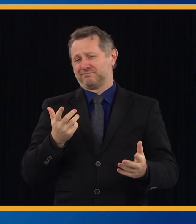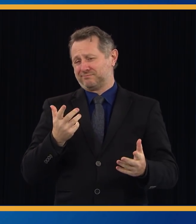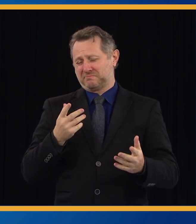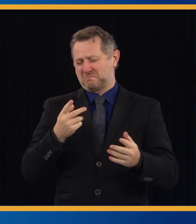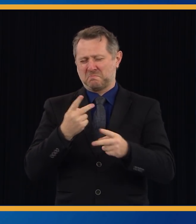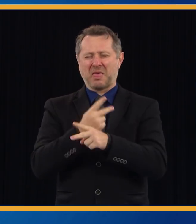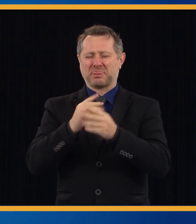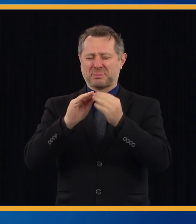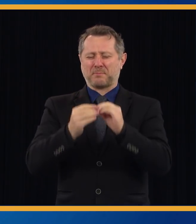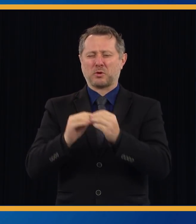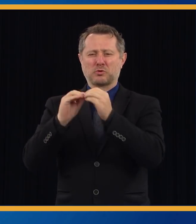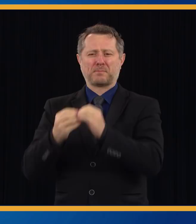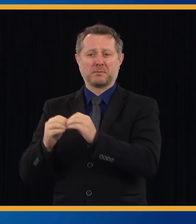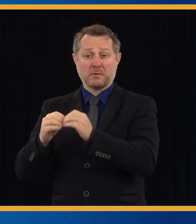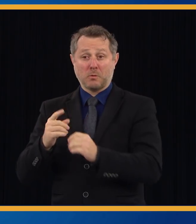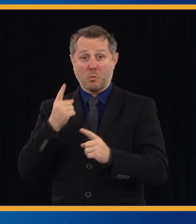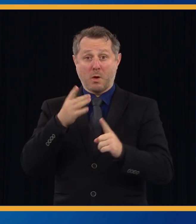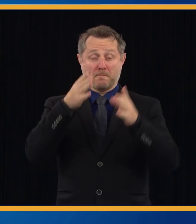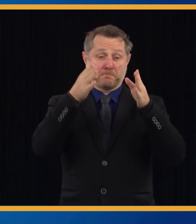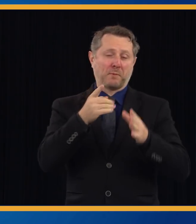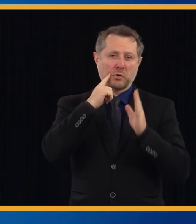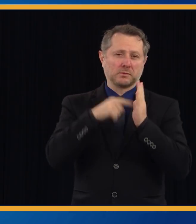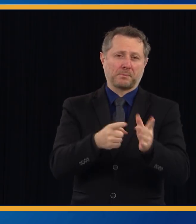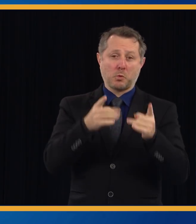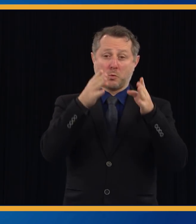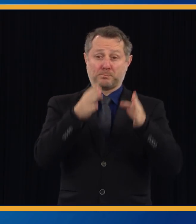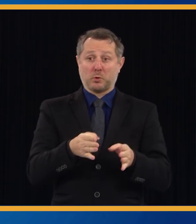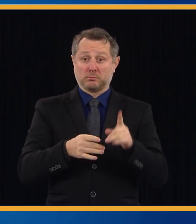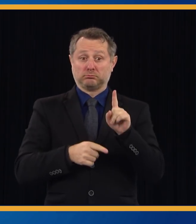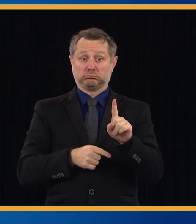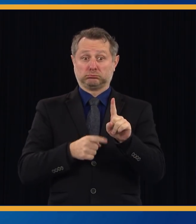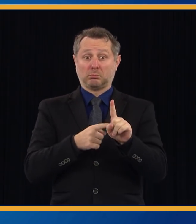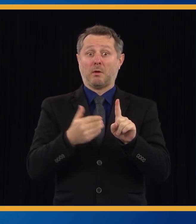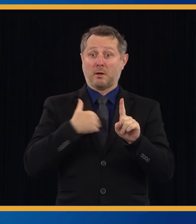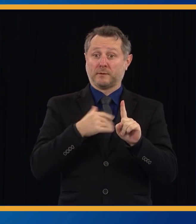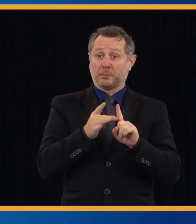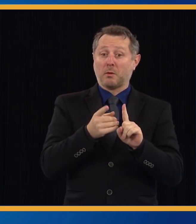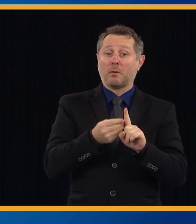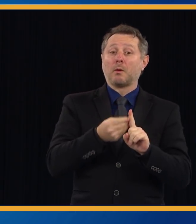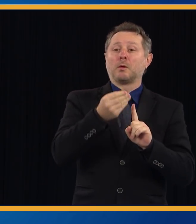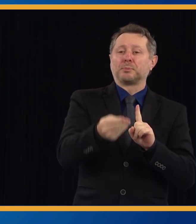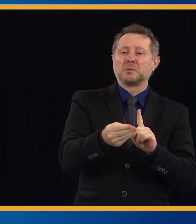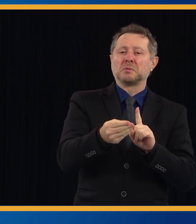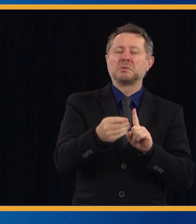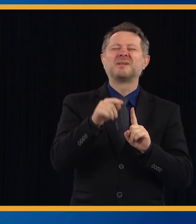If one person infects less than one person,